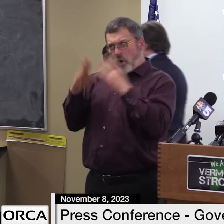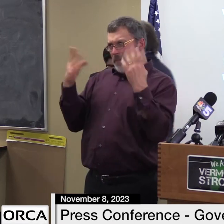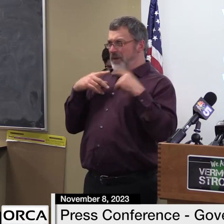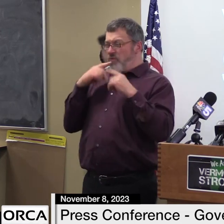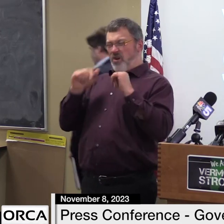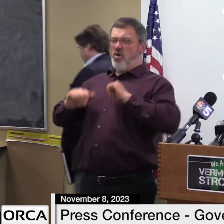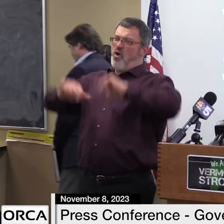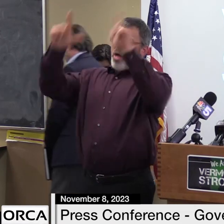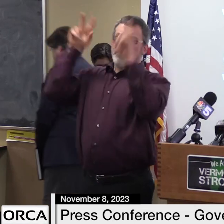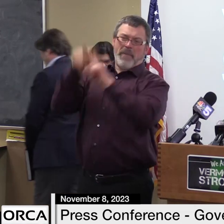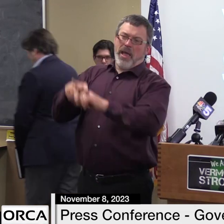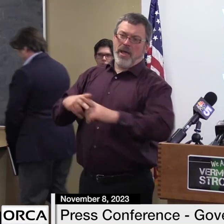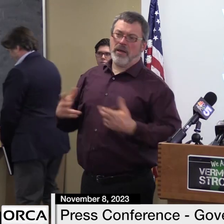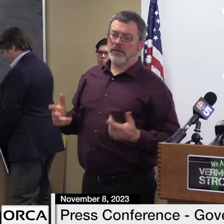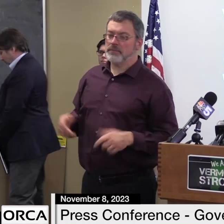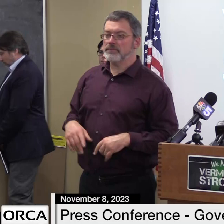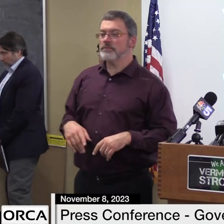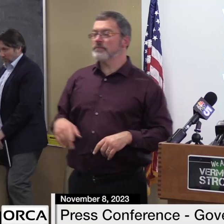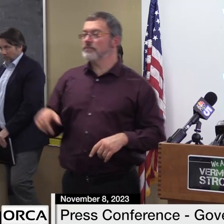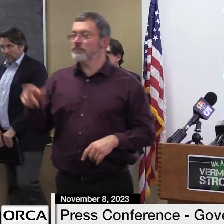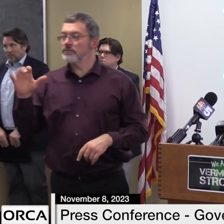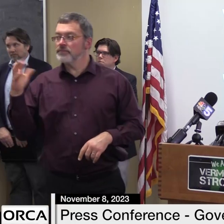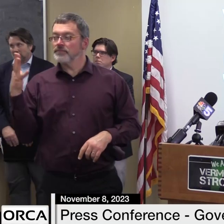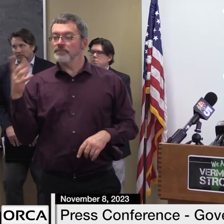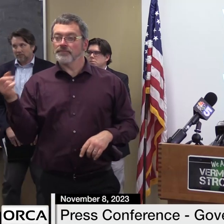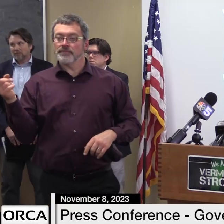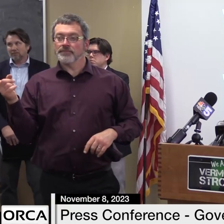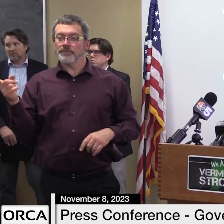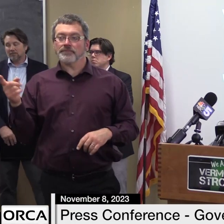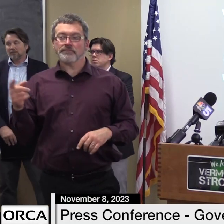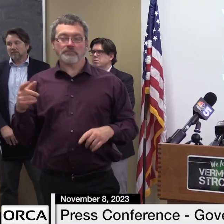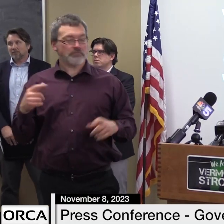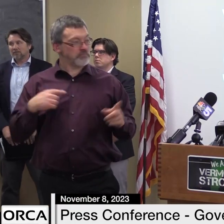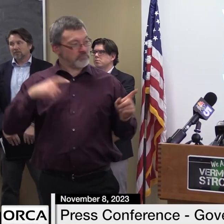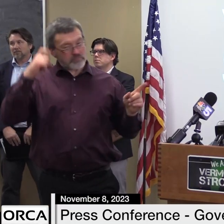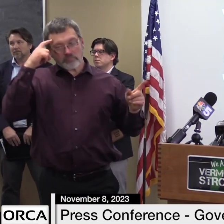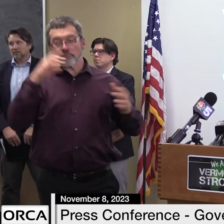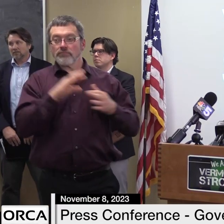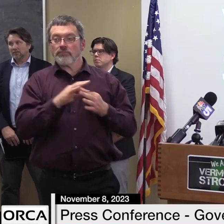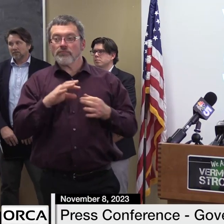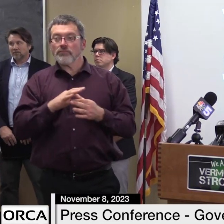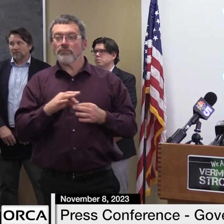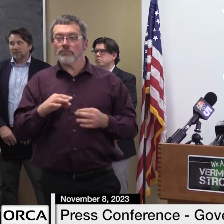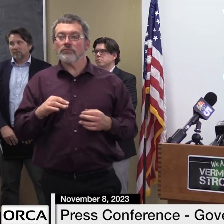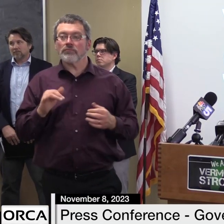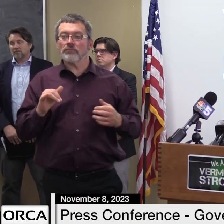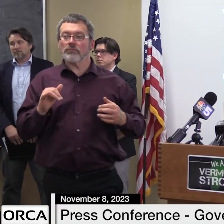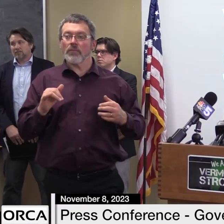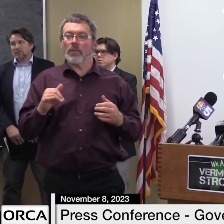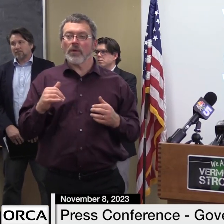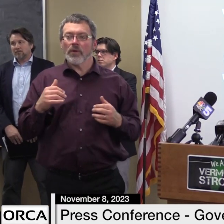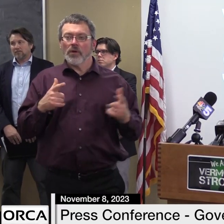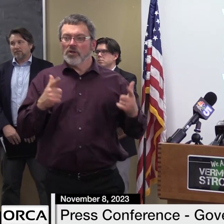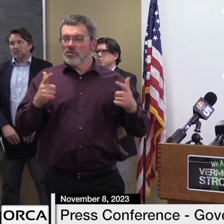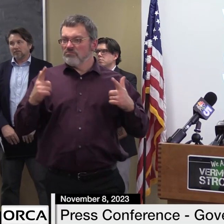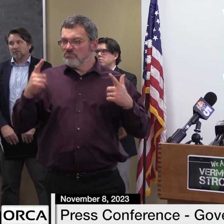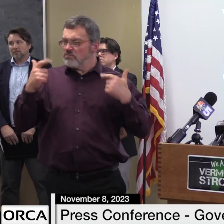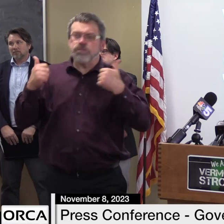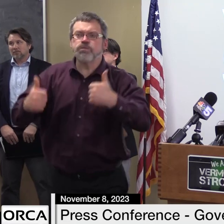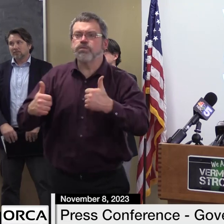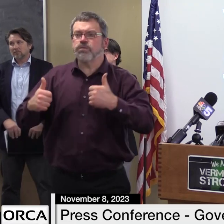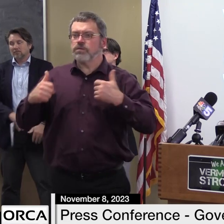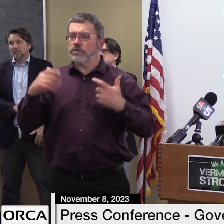For the governor, yesterday at the hearing, bold, getting uncomfortable, maybe some of the key words we saw last year with S-100, the HOME Act.